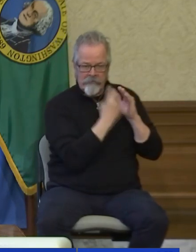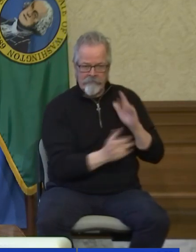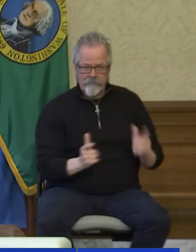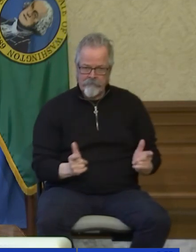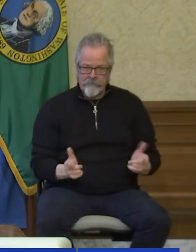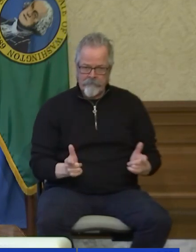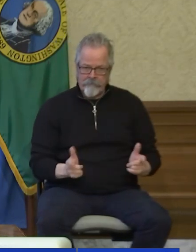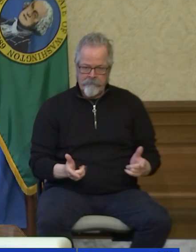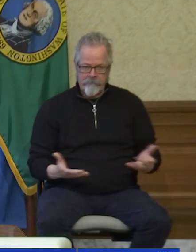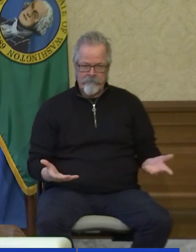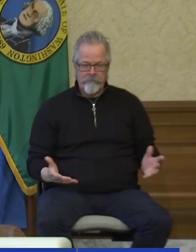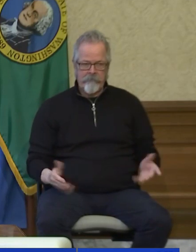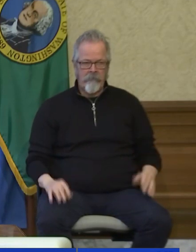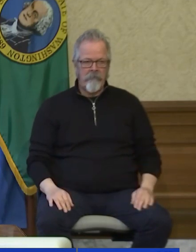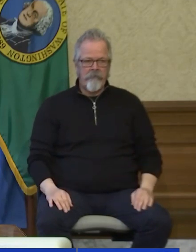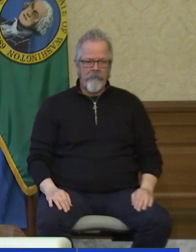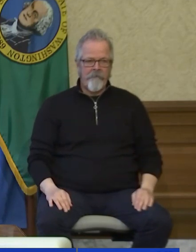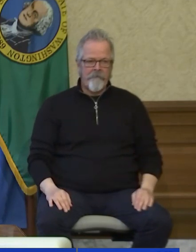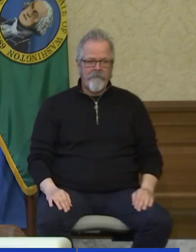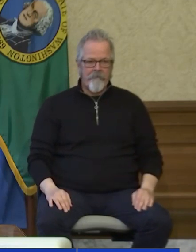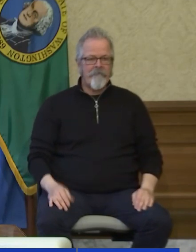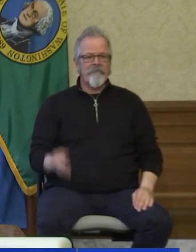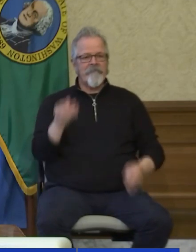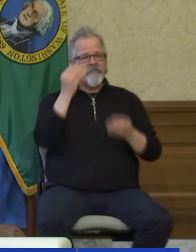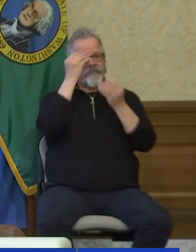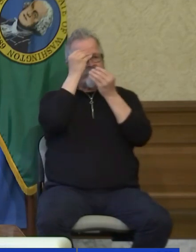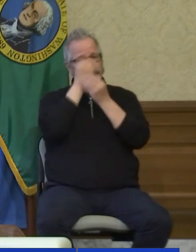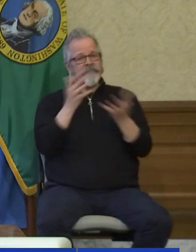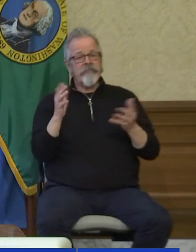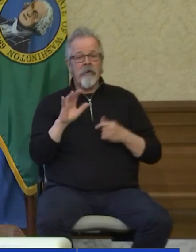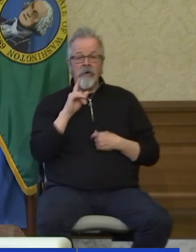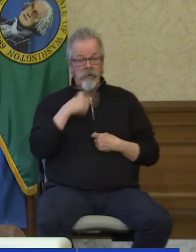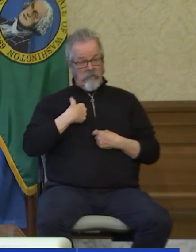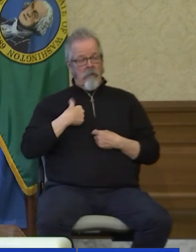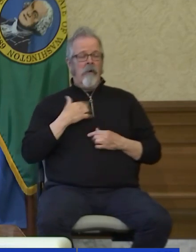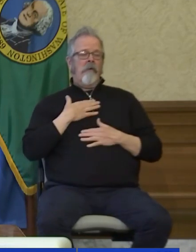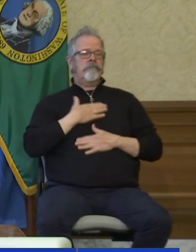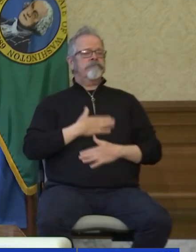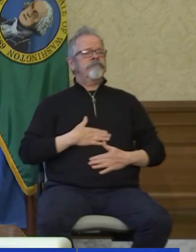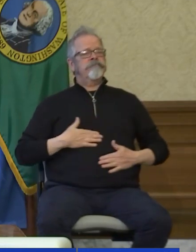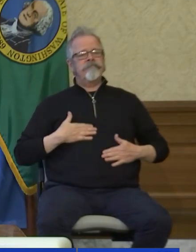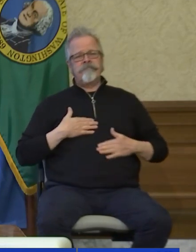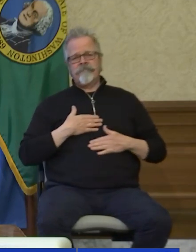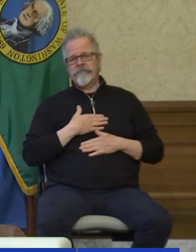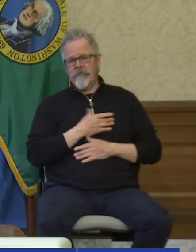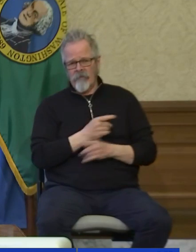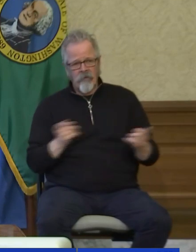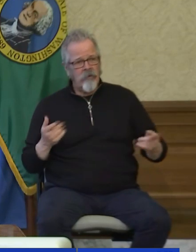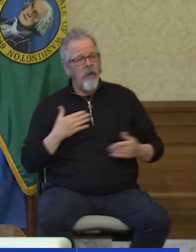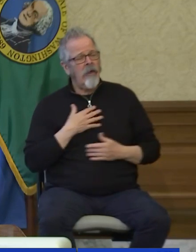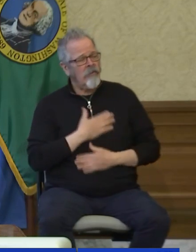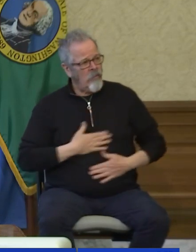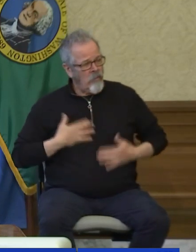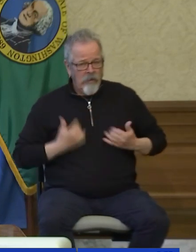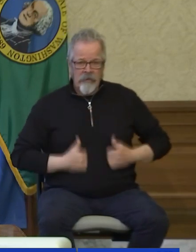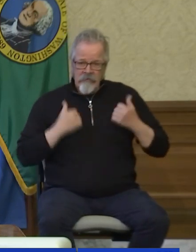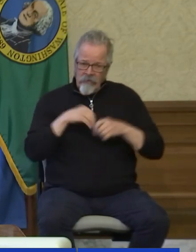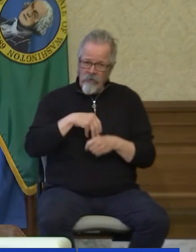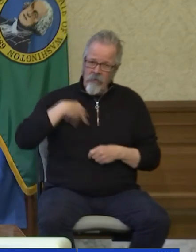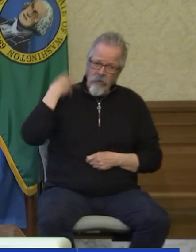to the Stay Home, Stay Healthy initiative. And as a result of that, Washingtonians have allowed us to have this early